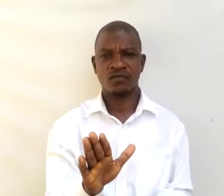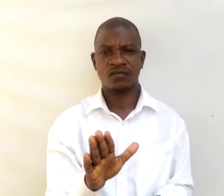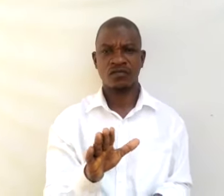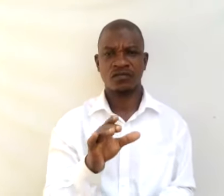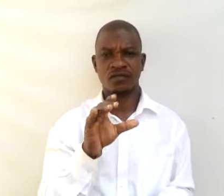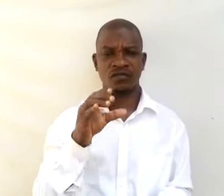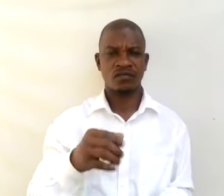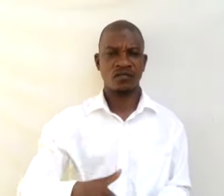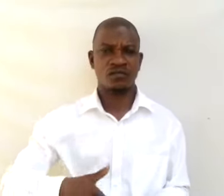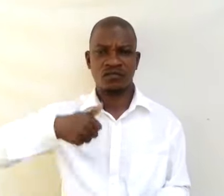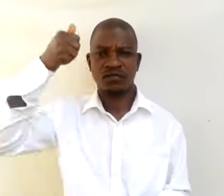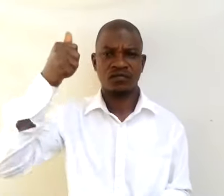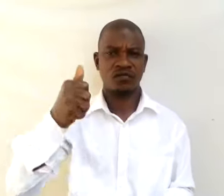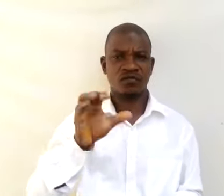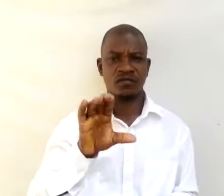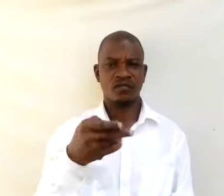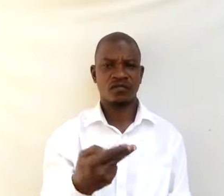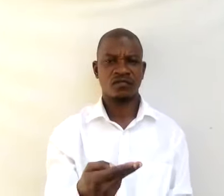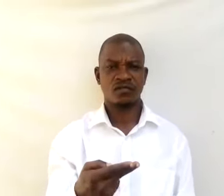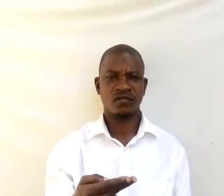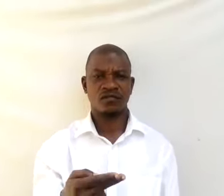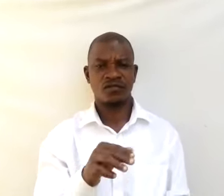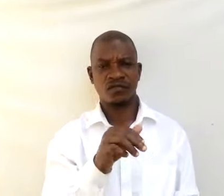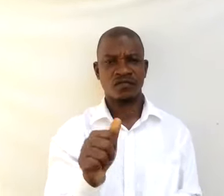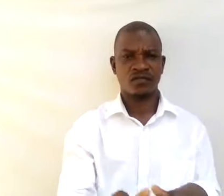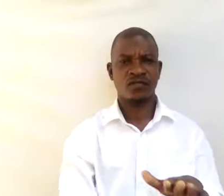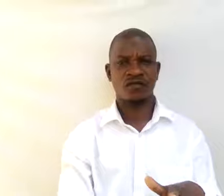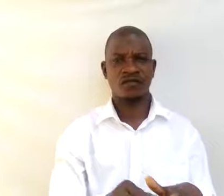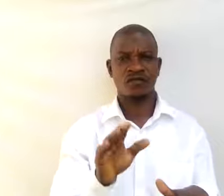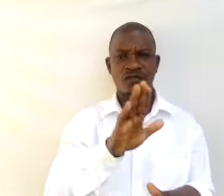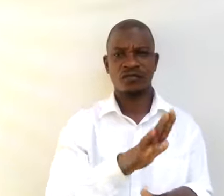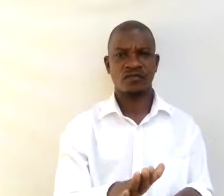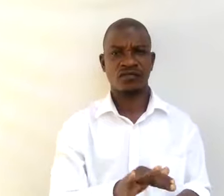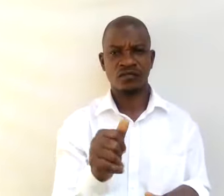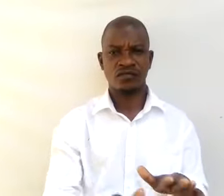Chief. CH underlined. Sound ch.